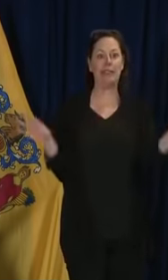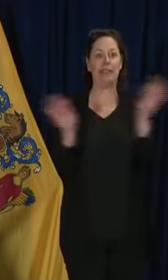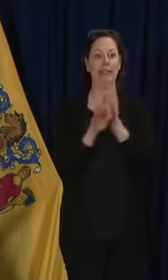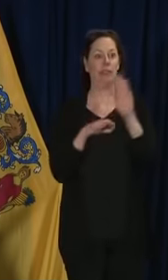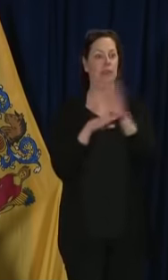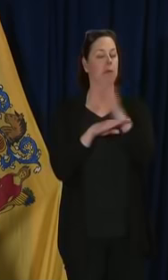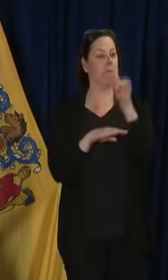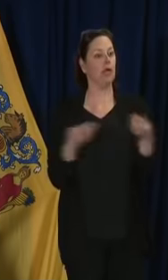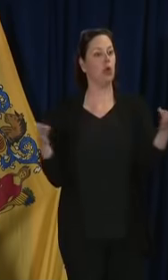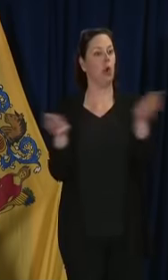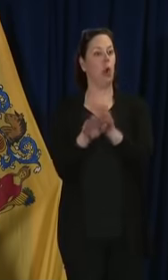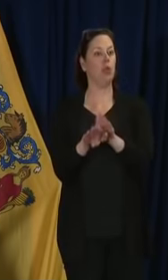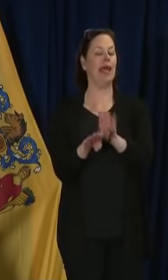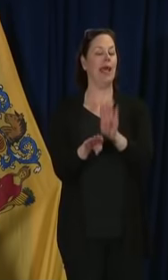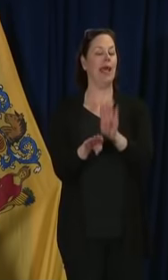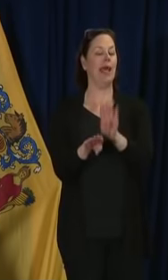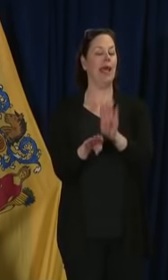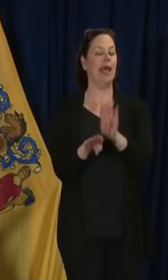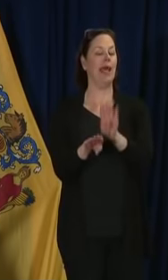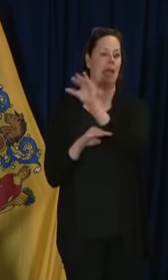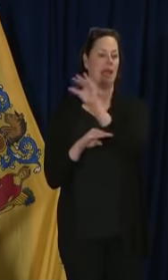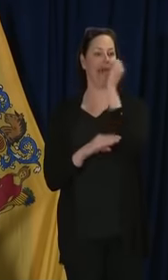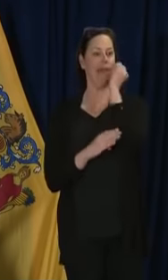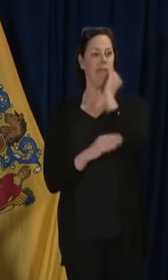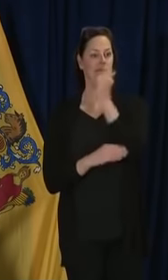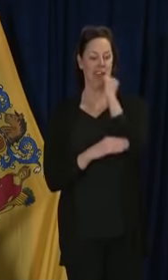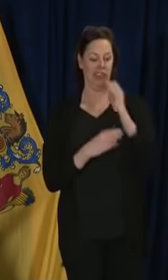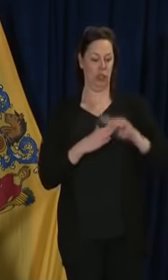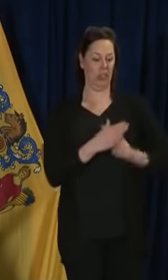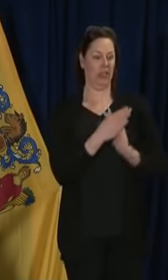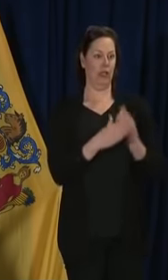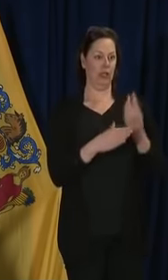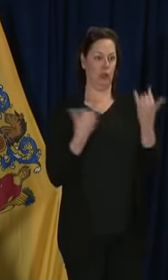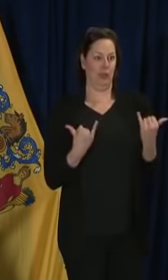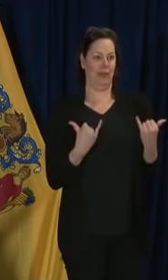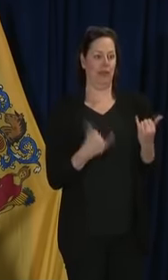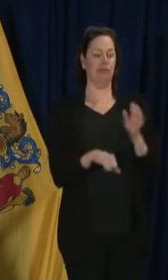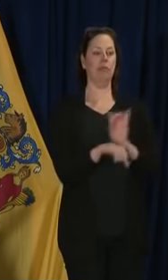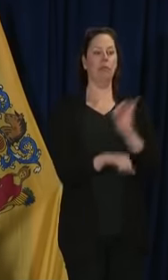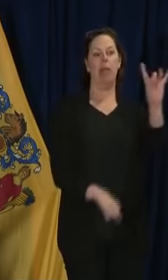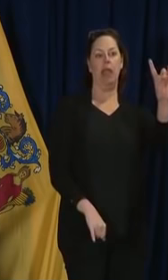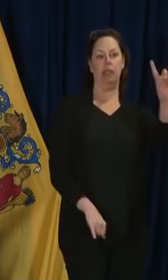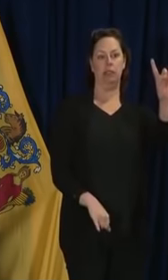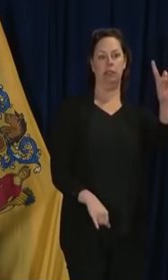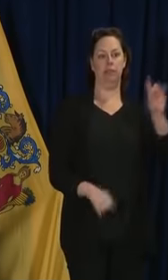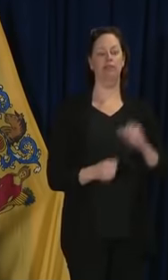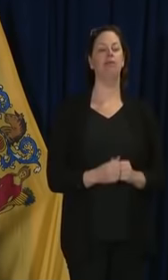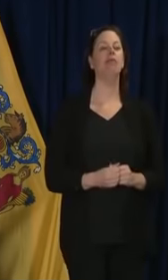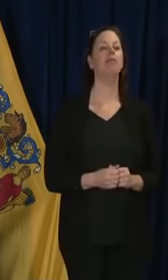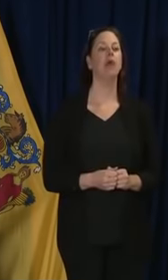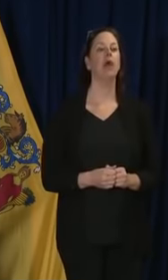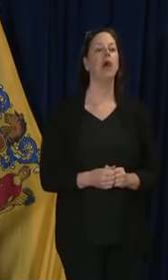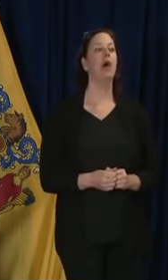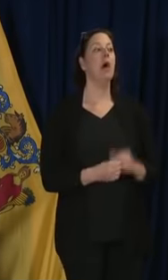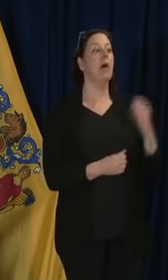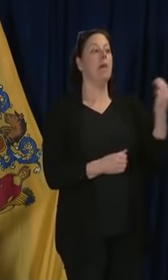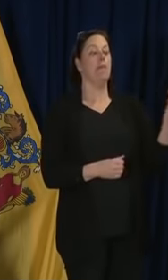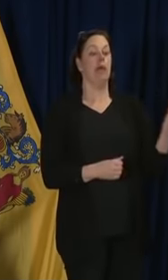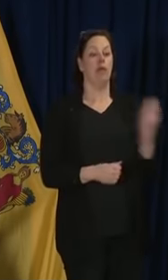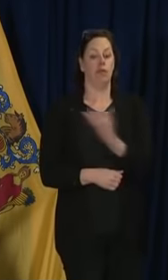8 p.m. every day, beginning this evening at 8 p.m. And during business hours